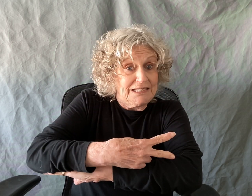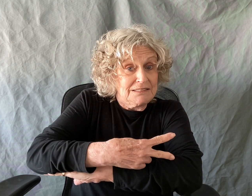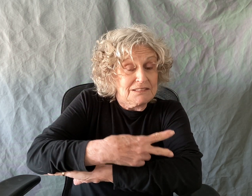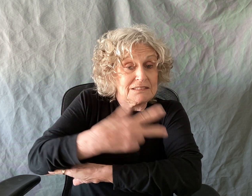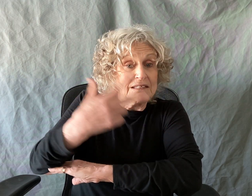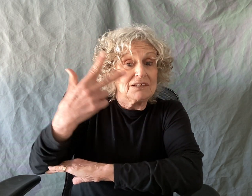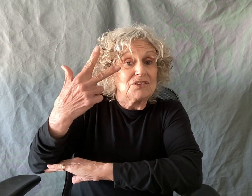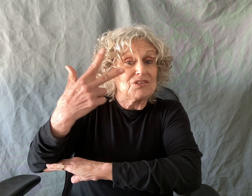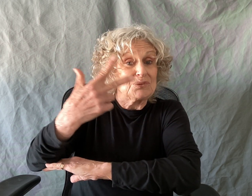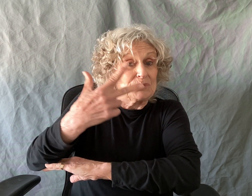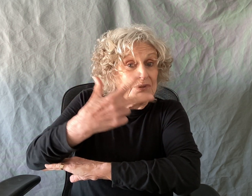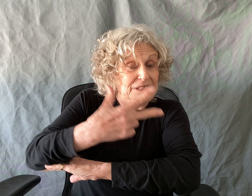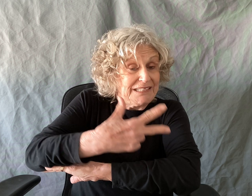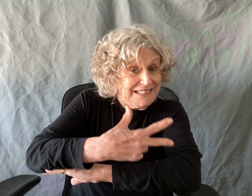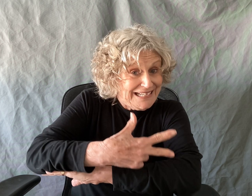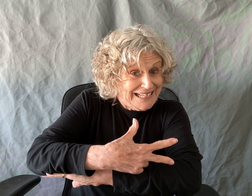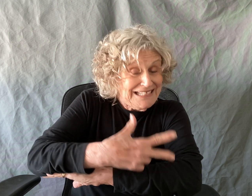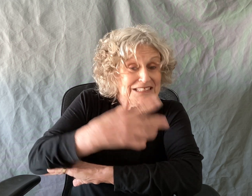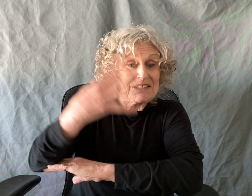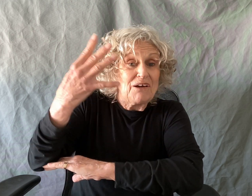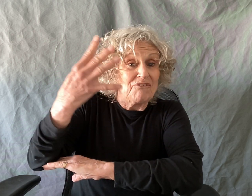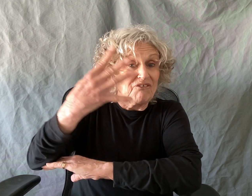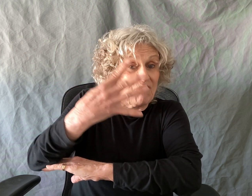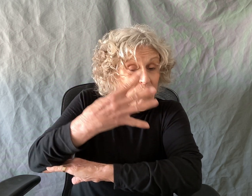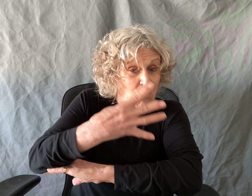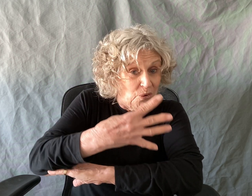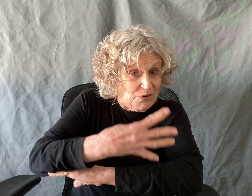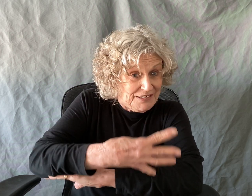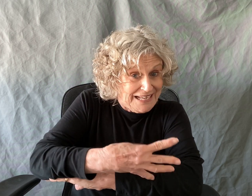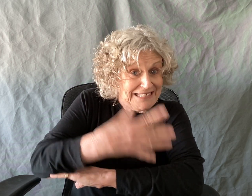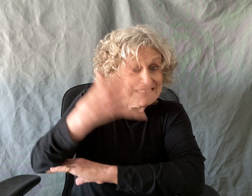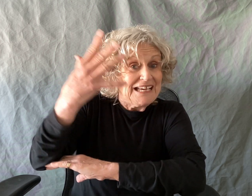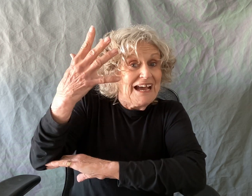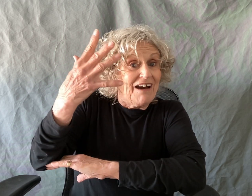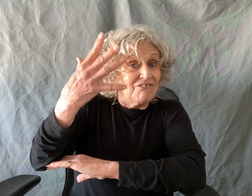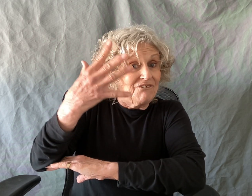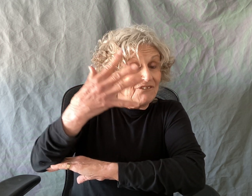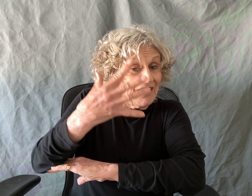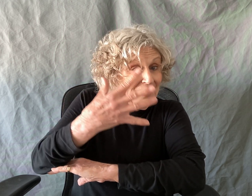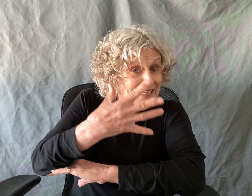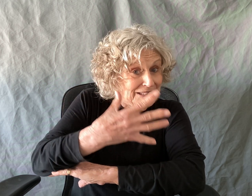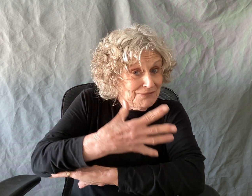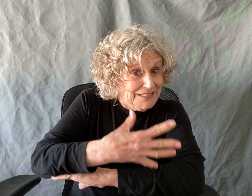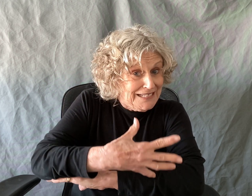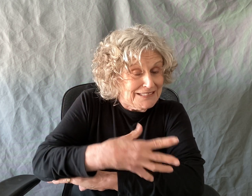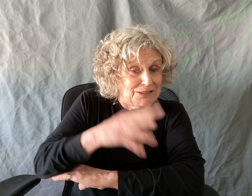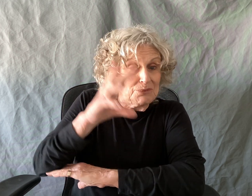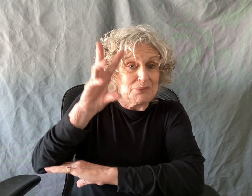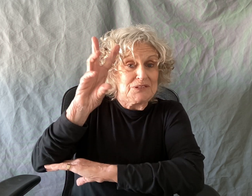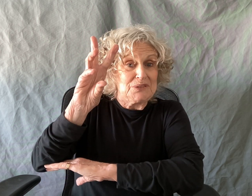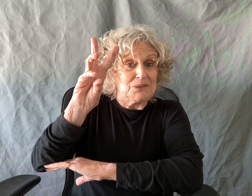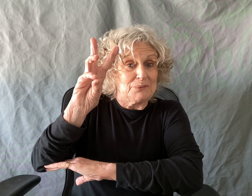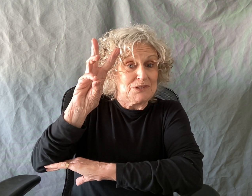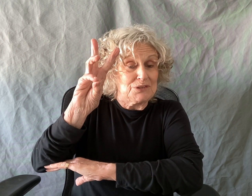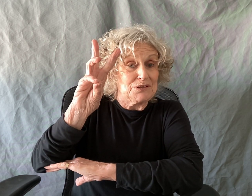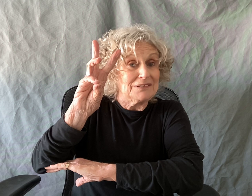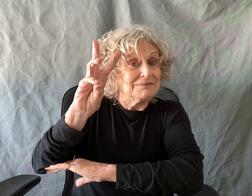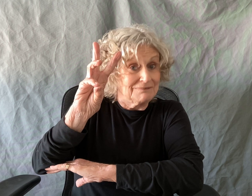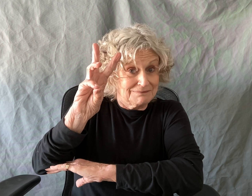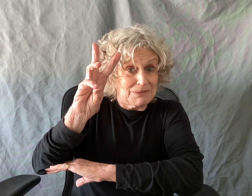days, 3 days, 4 days, 5 days. And look what we do here. We turn, remember